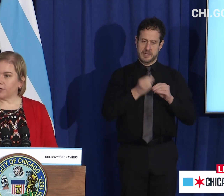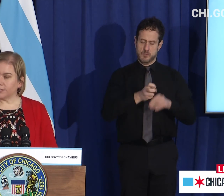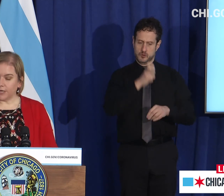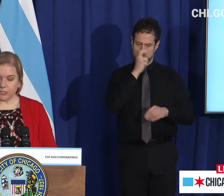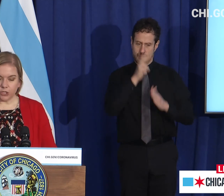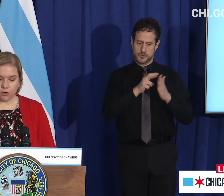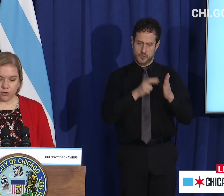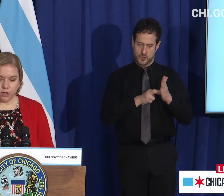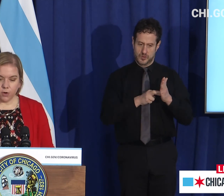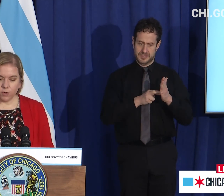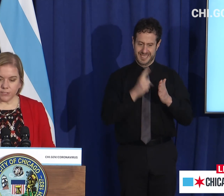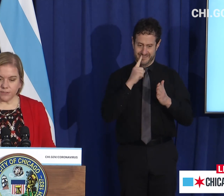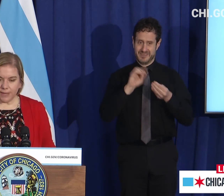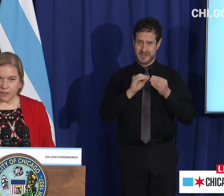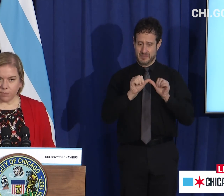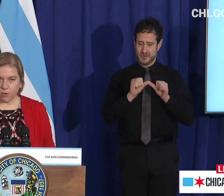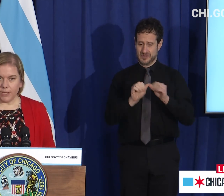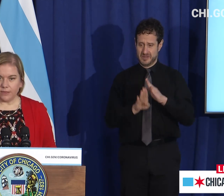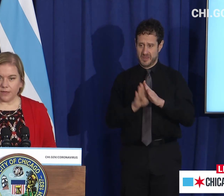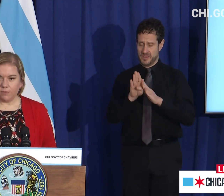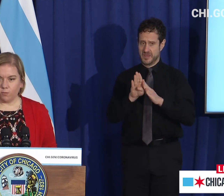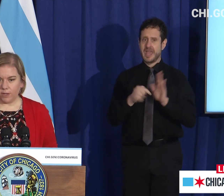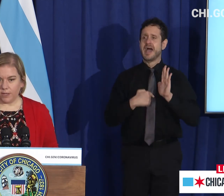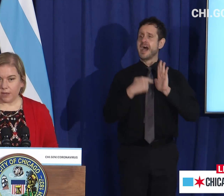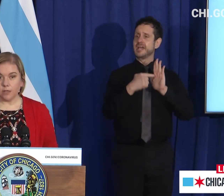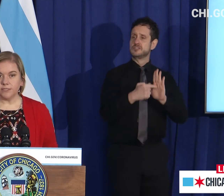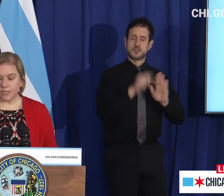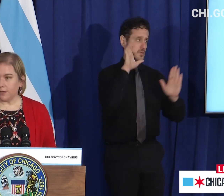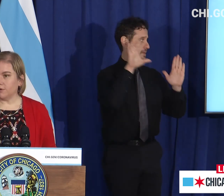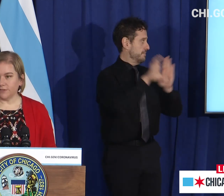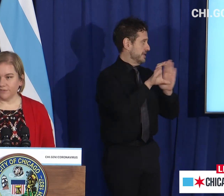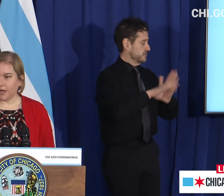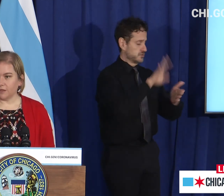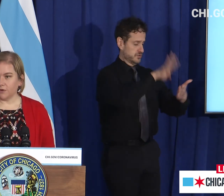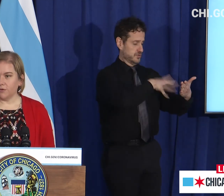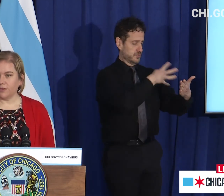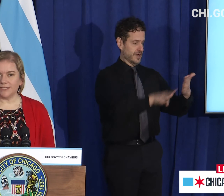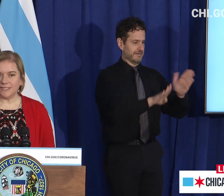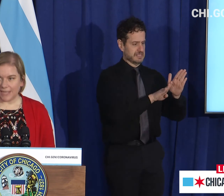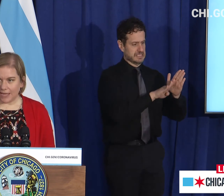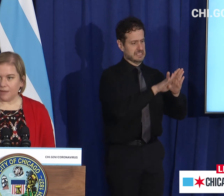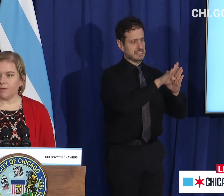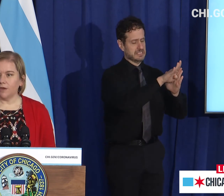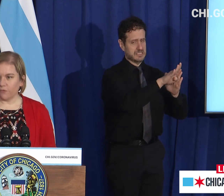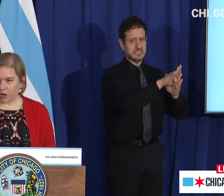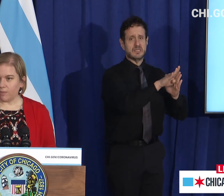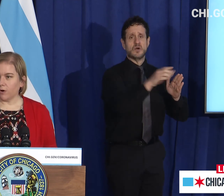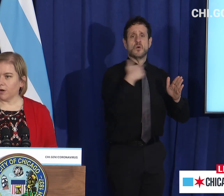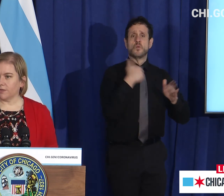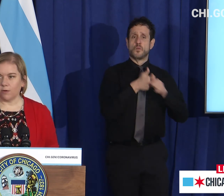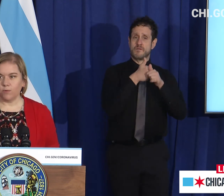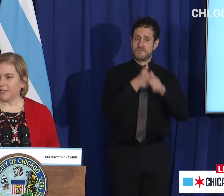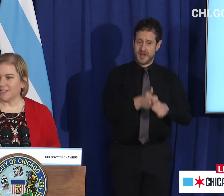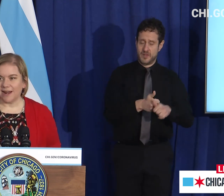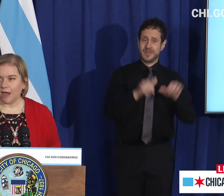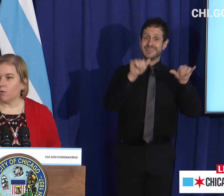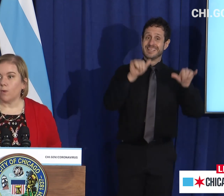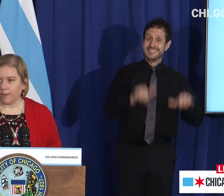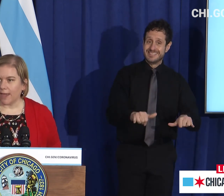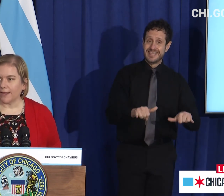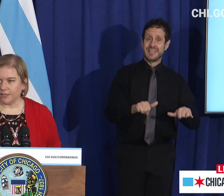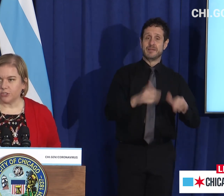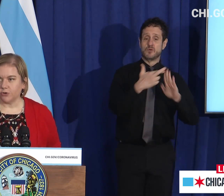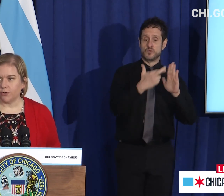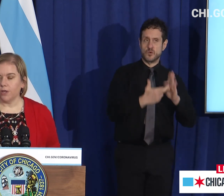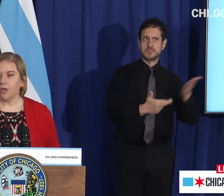the metrics that I showed was to make the point that we continue to follow the same framework that we set out